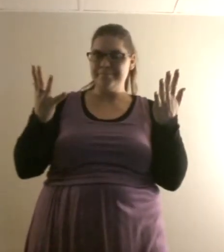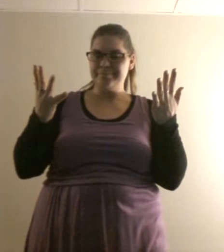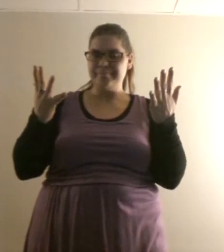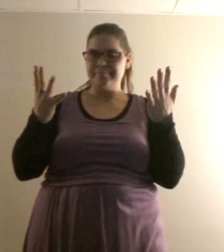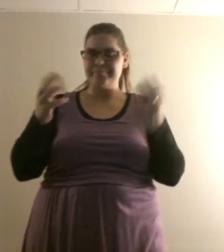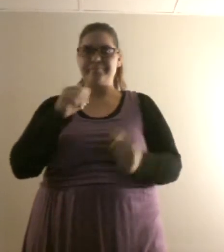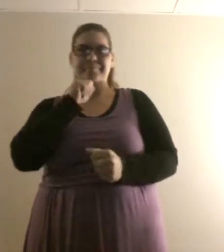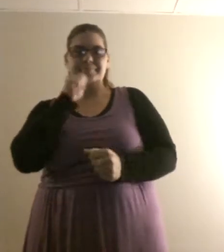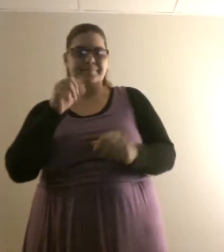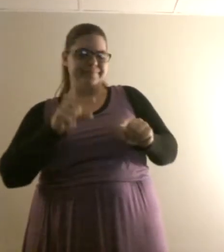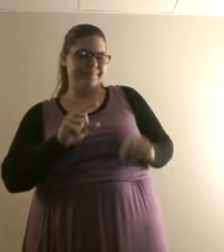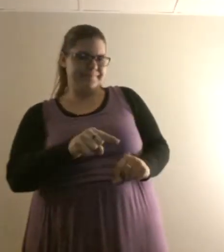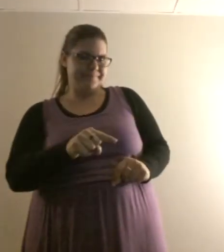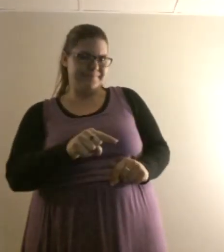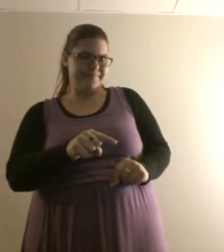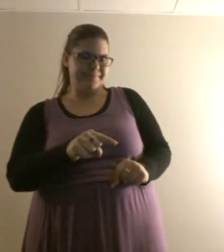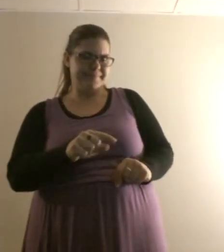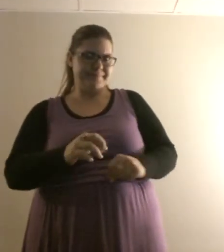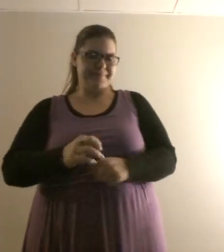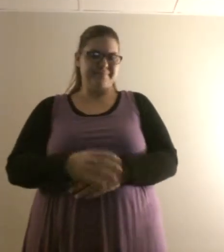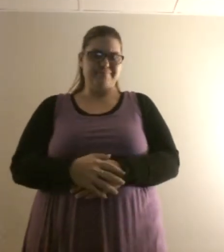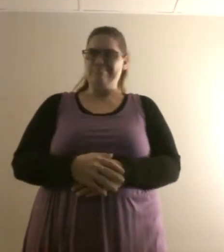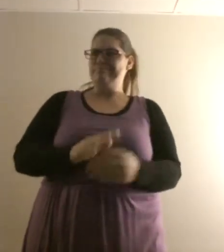Let's just wait. I'll run off. What's not there yet, Brett?